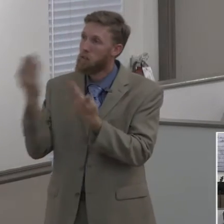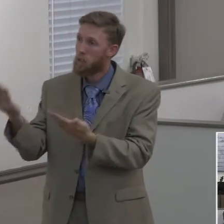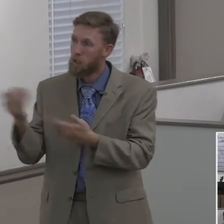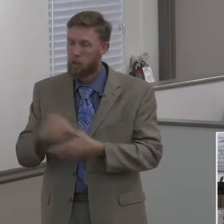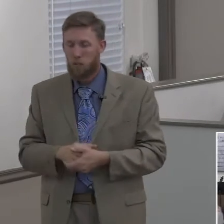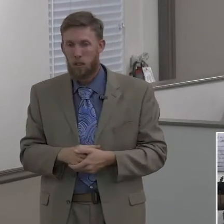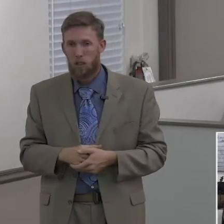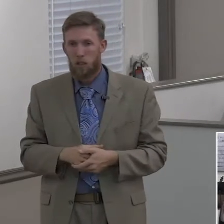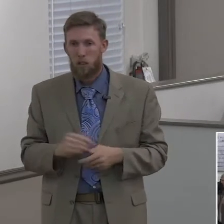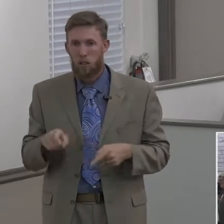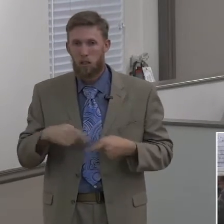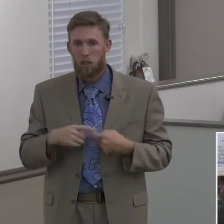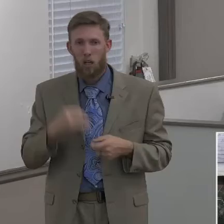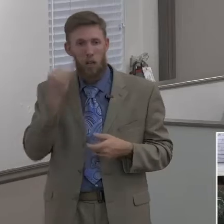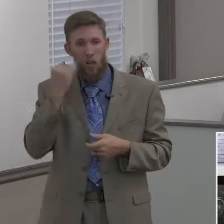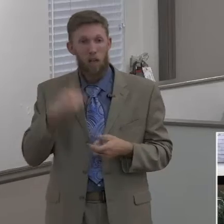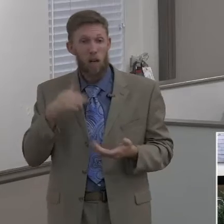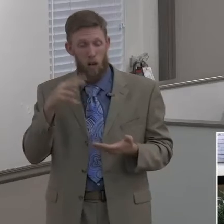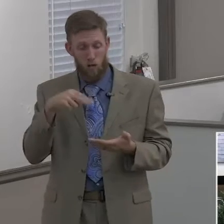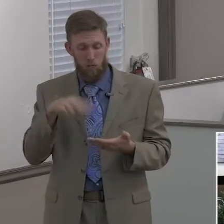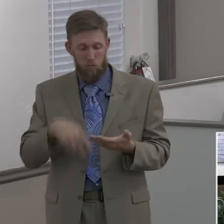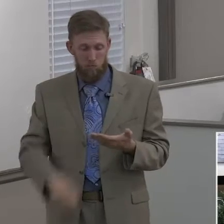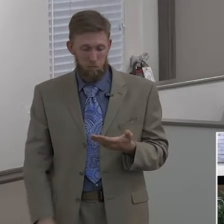Now if I read that verse, I say, okay.